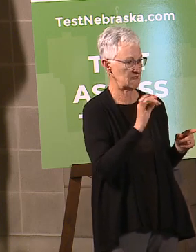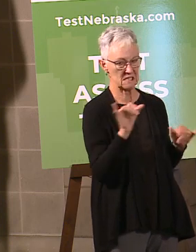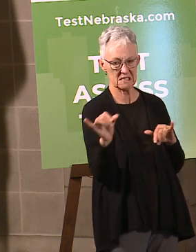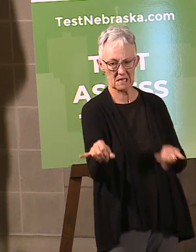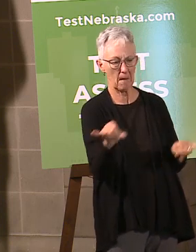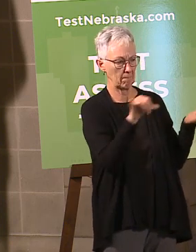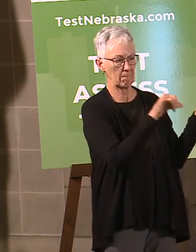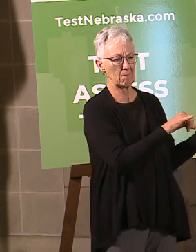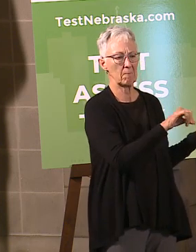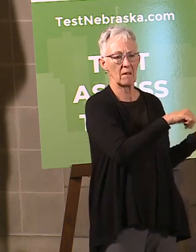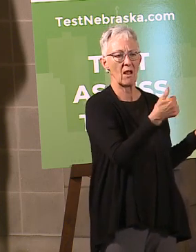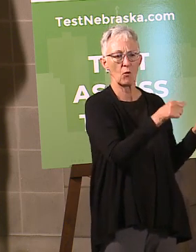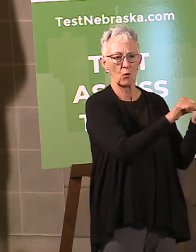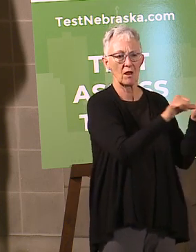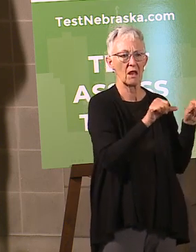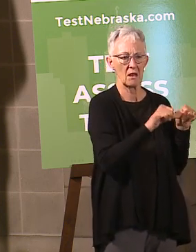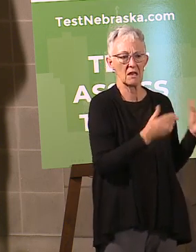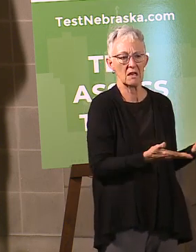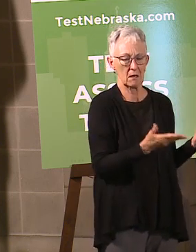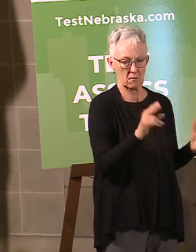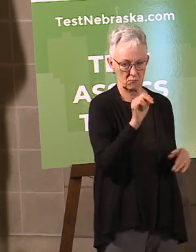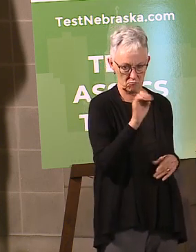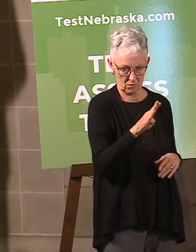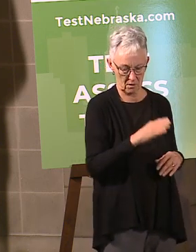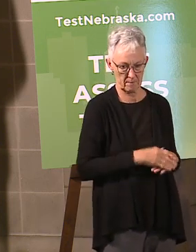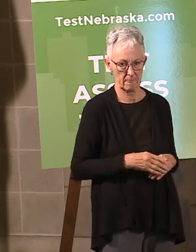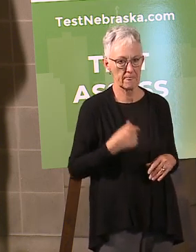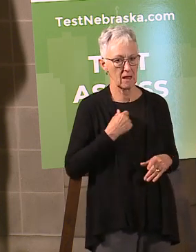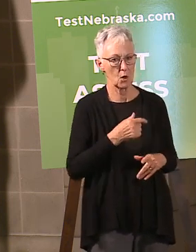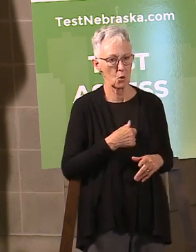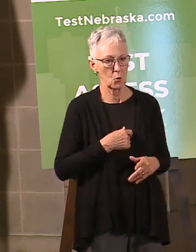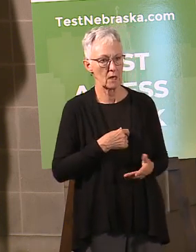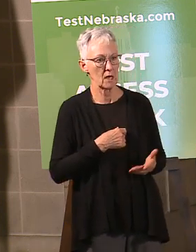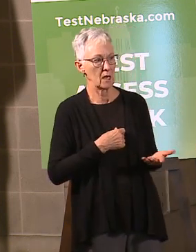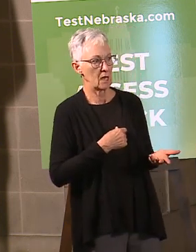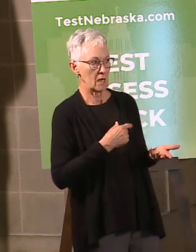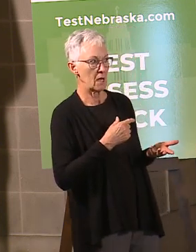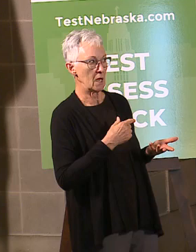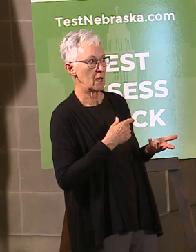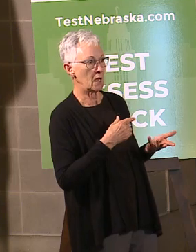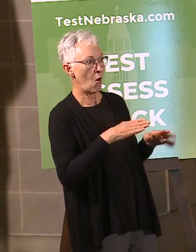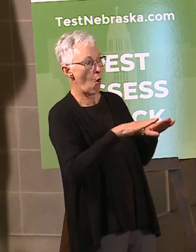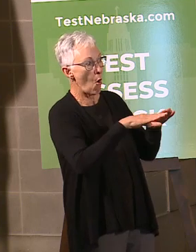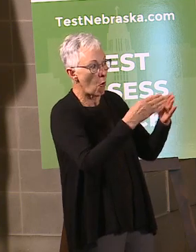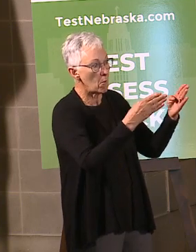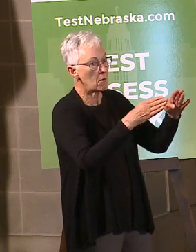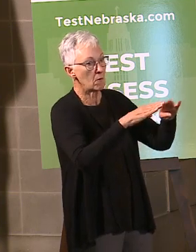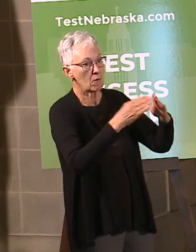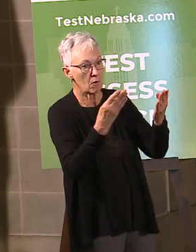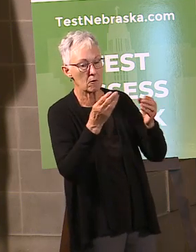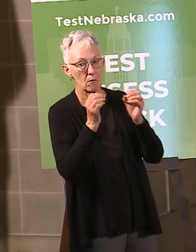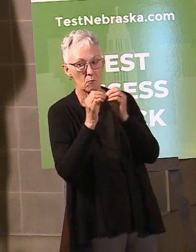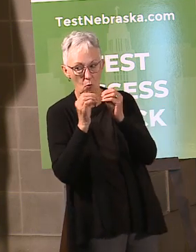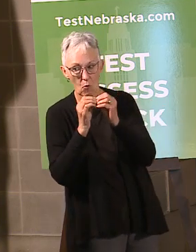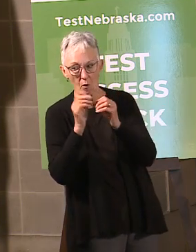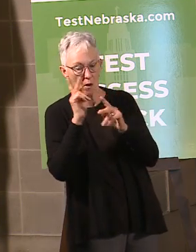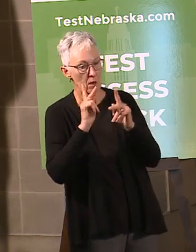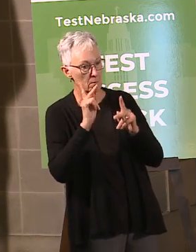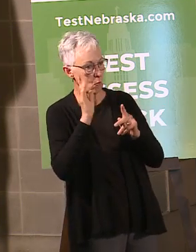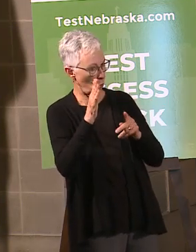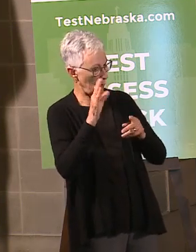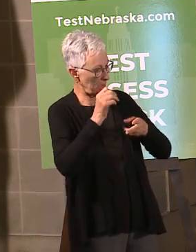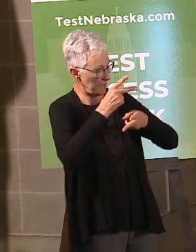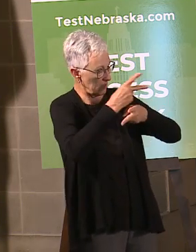that as we've relaxed these restrictions, people have been cautious about it, and I think that's a good thing, and that by